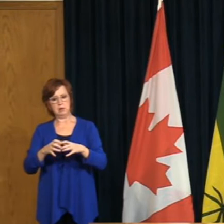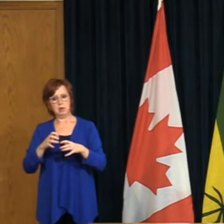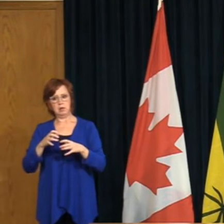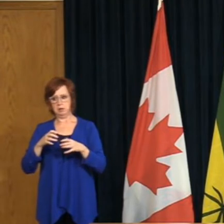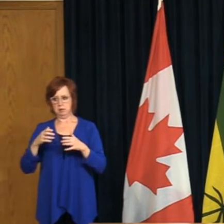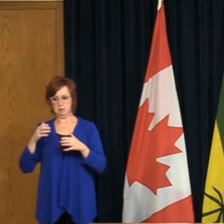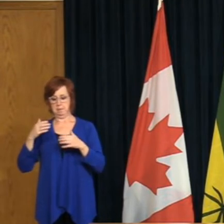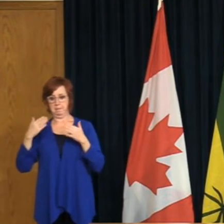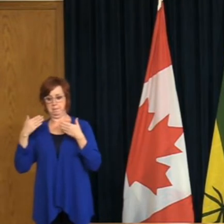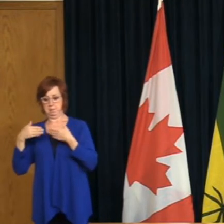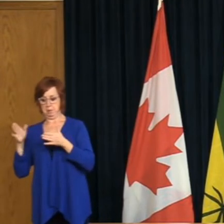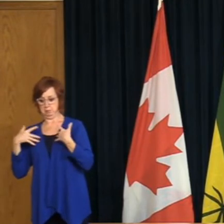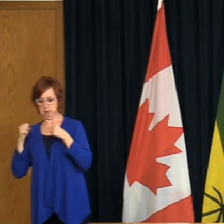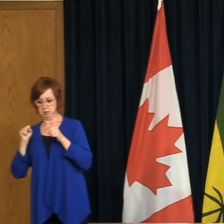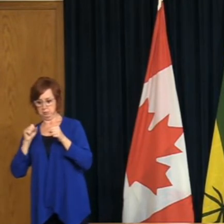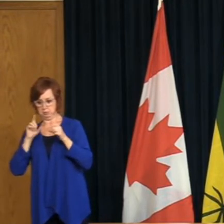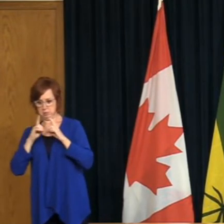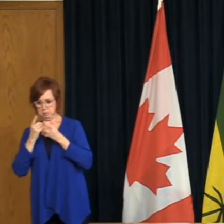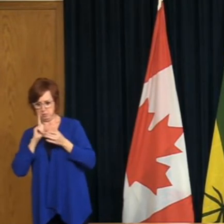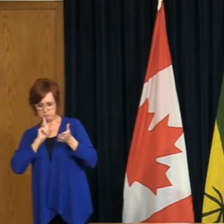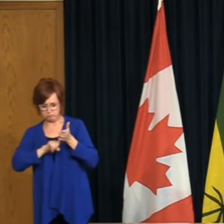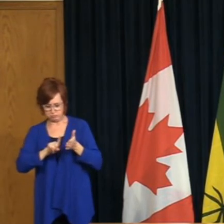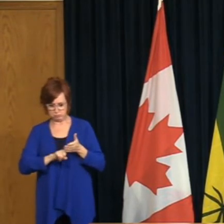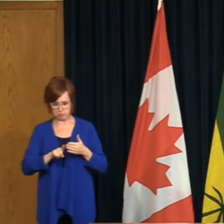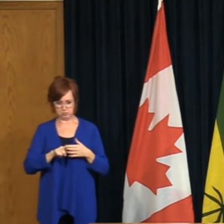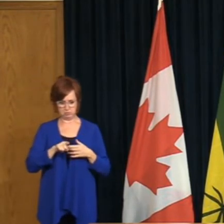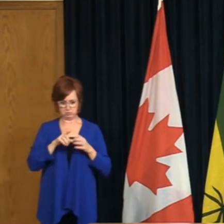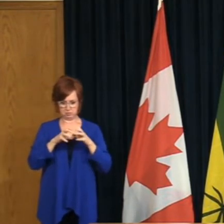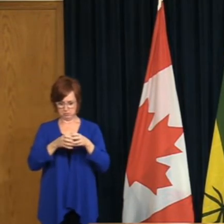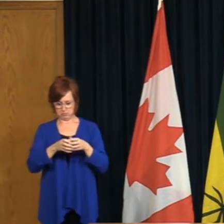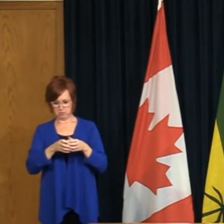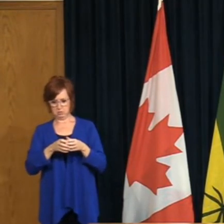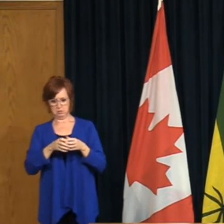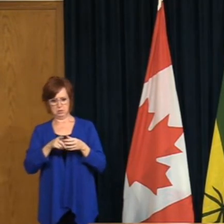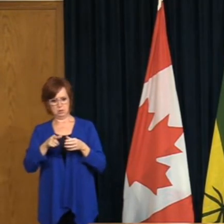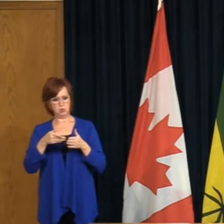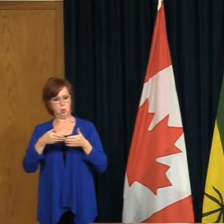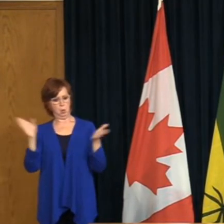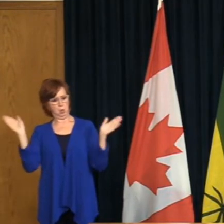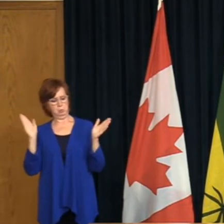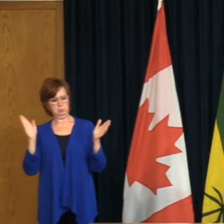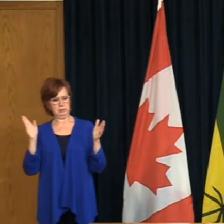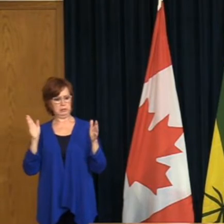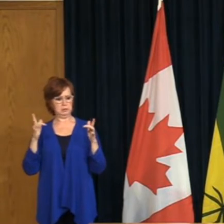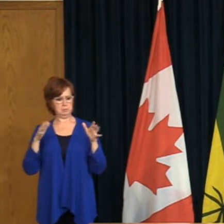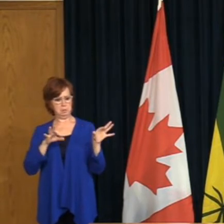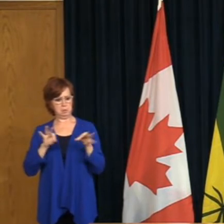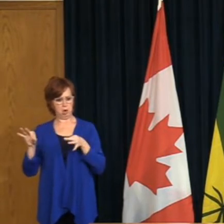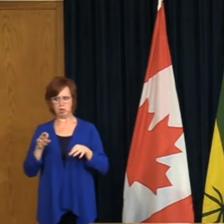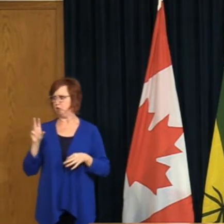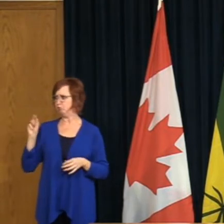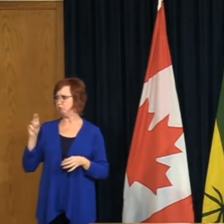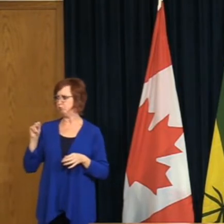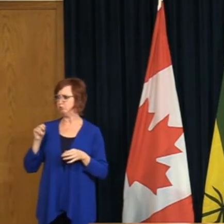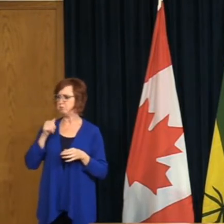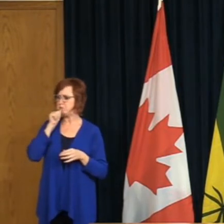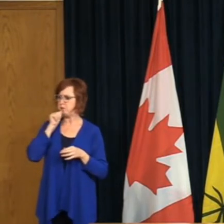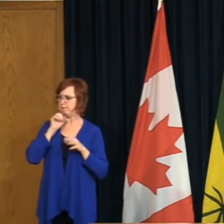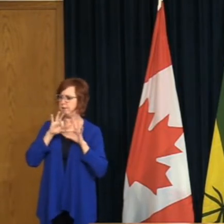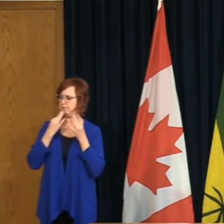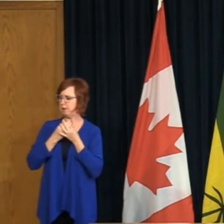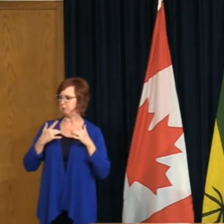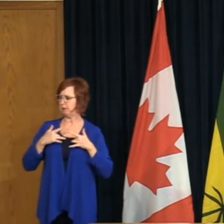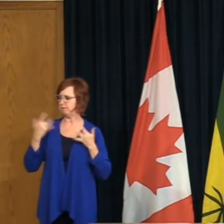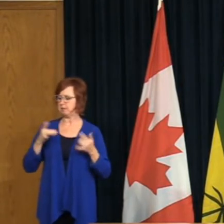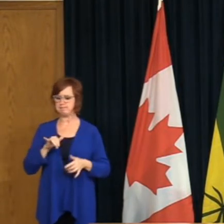there's some reassurance to the general public that everyone's being followed up. And at this point, I understand there's potentially up to 4 cases linked